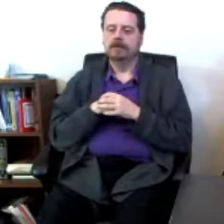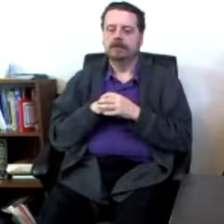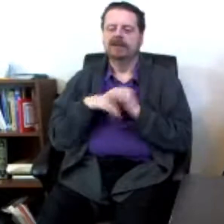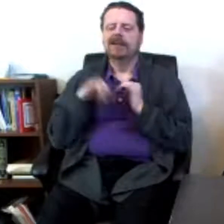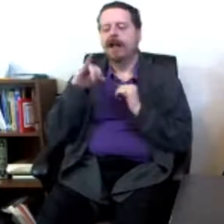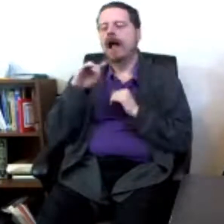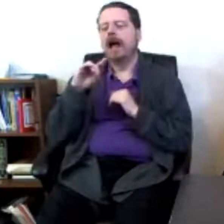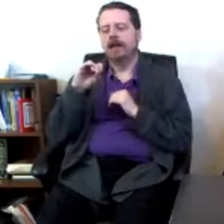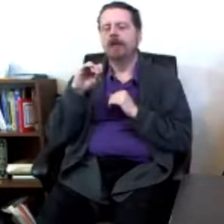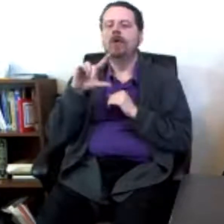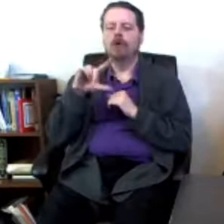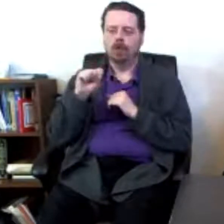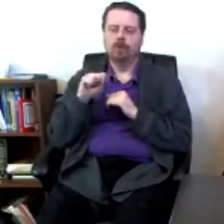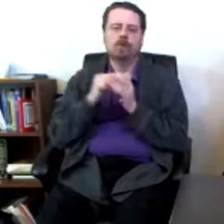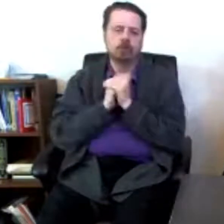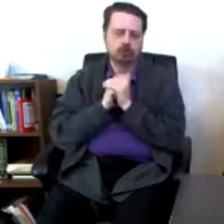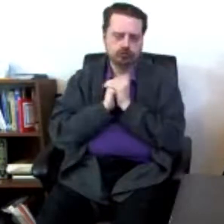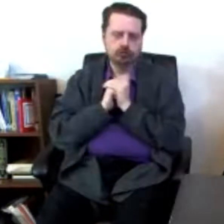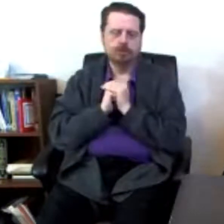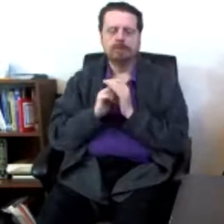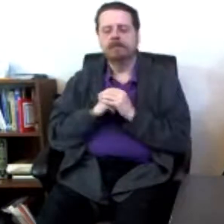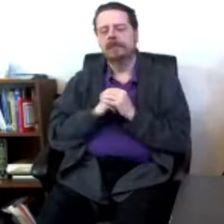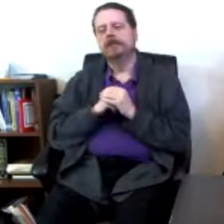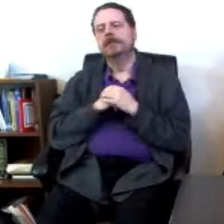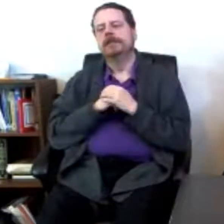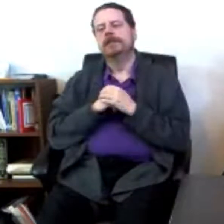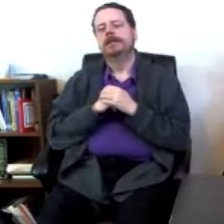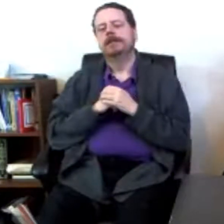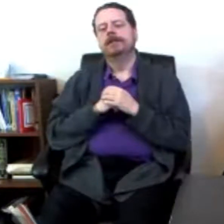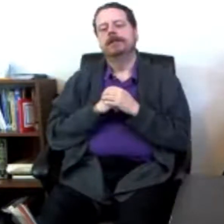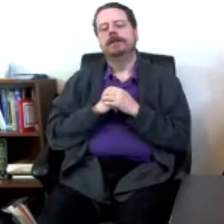idol worshipping or anything like it.